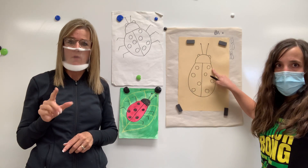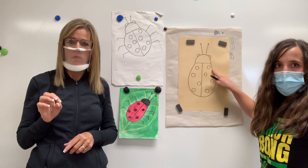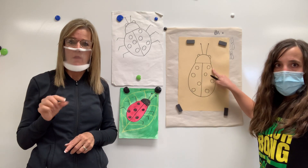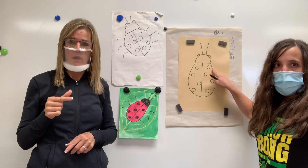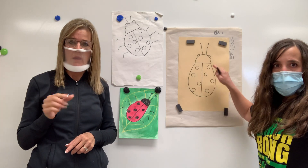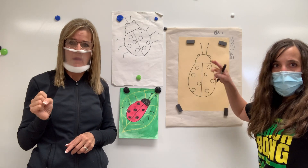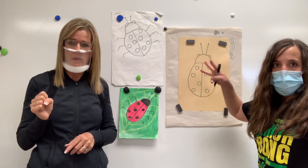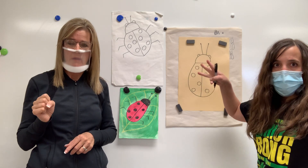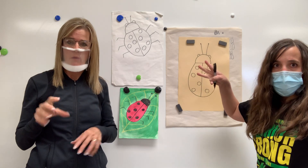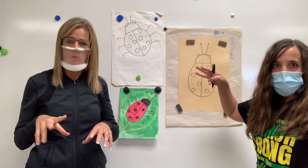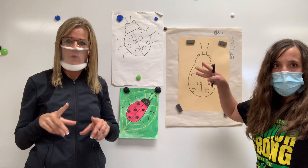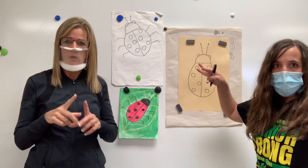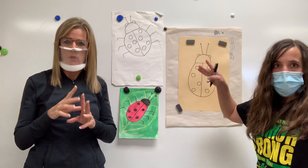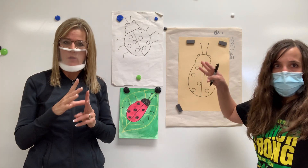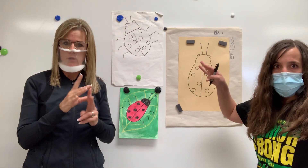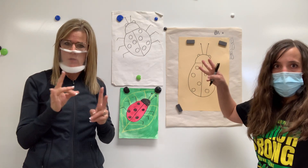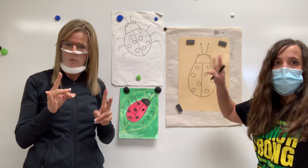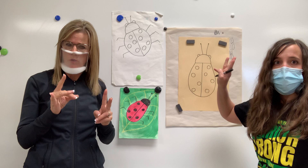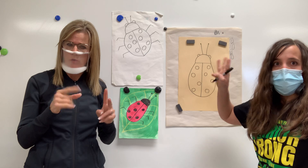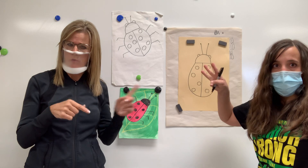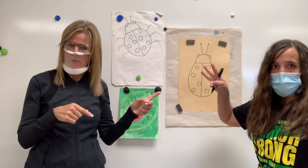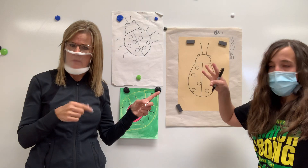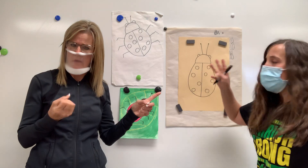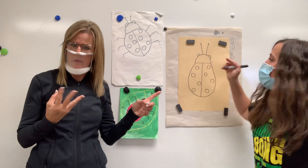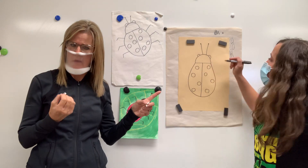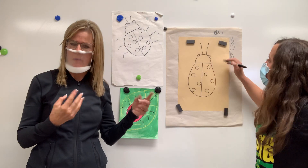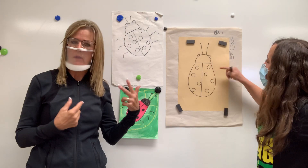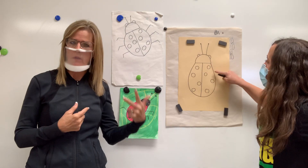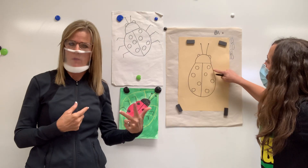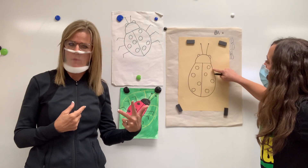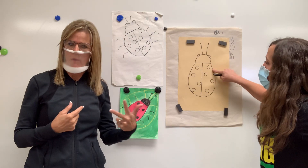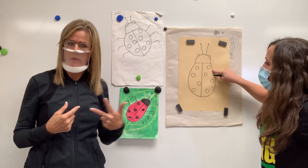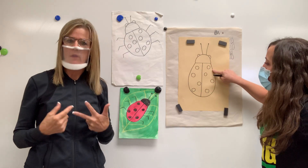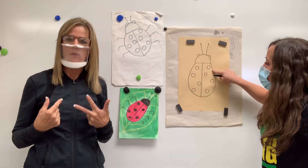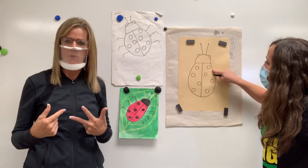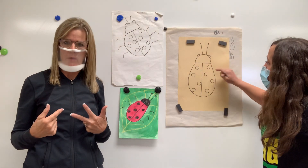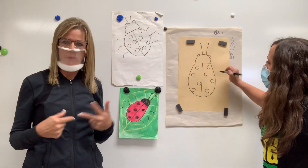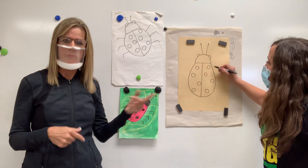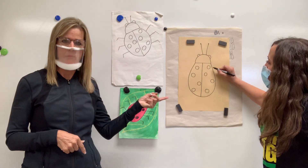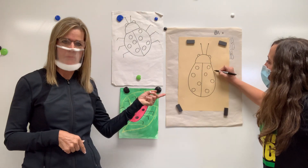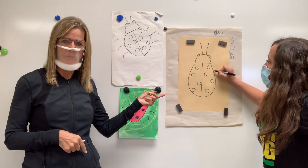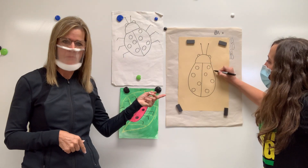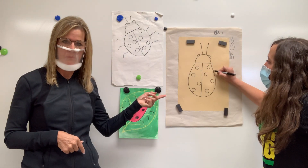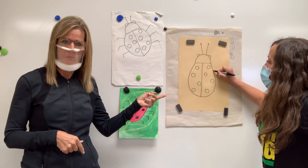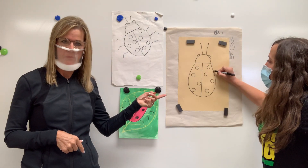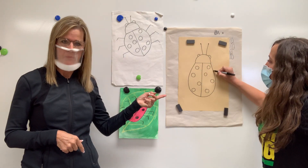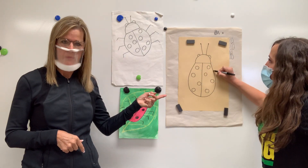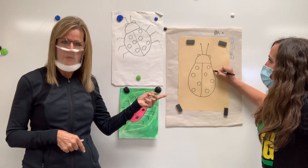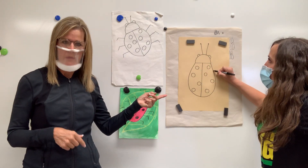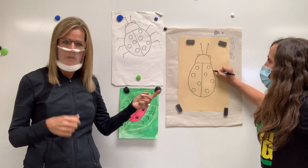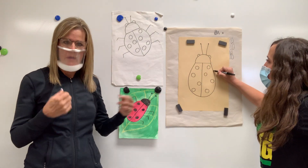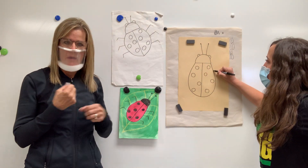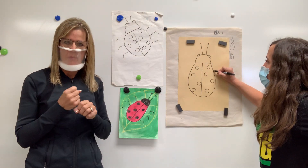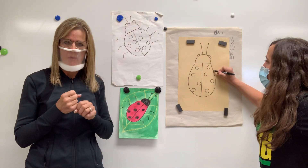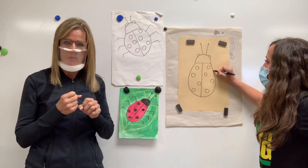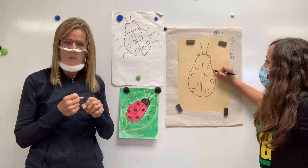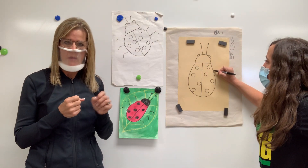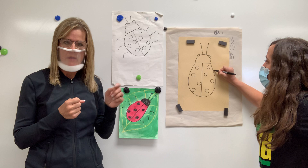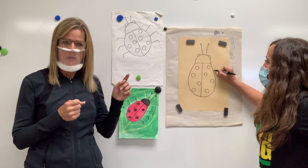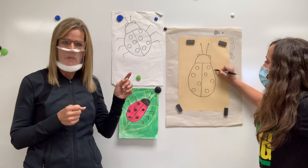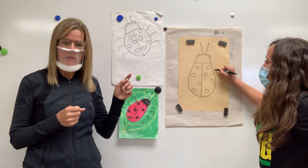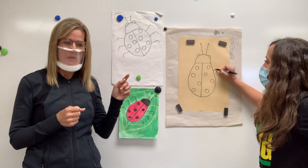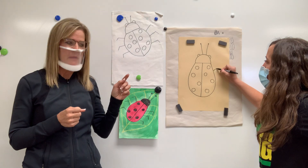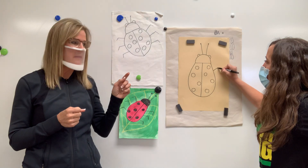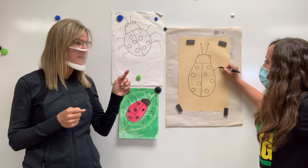side. And how many are on that side? There's 3. So on one side, I'm gonna make a slanted line